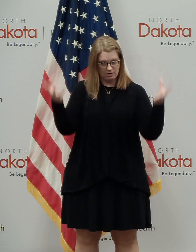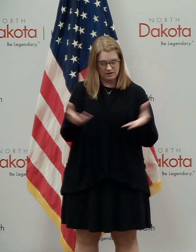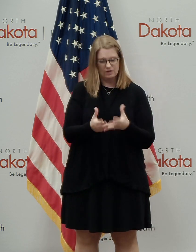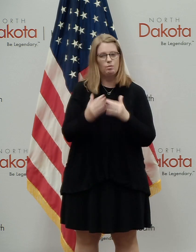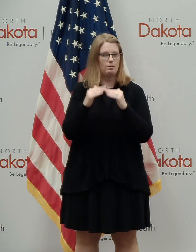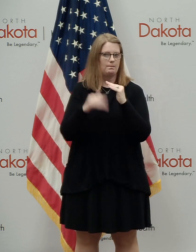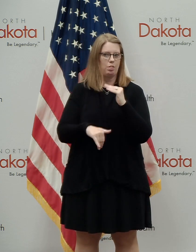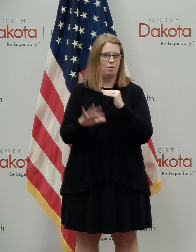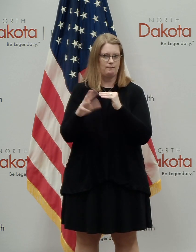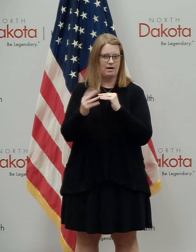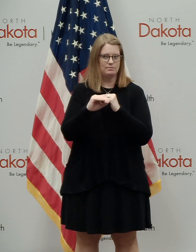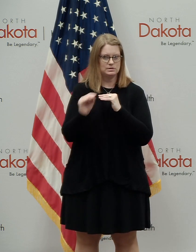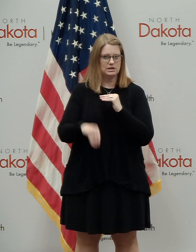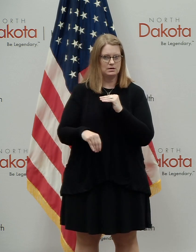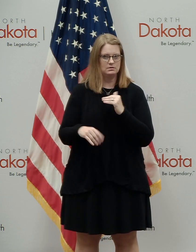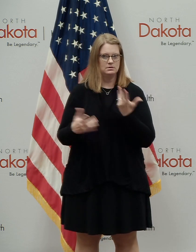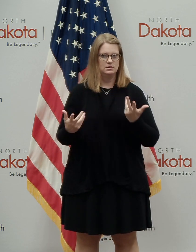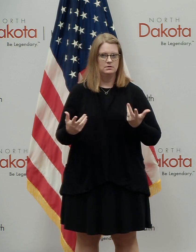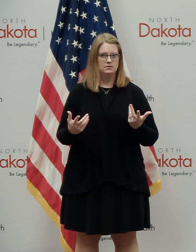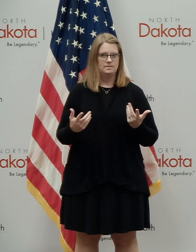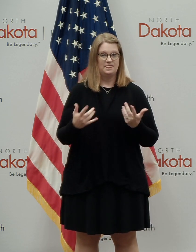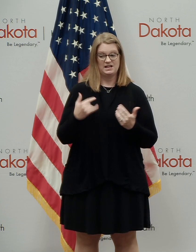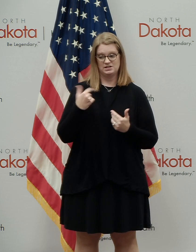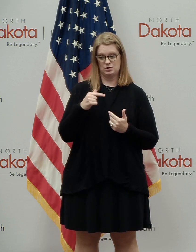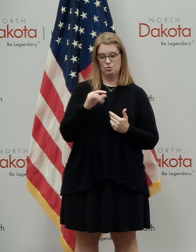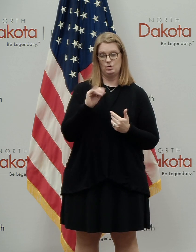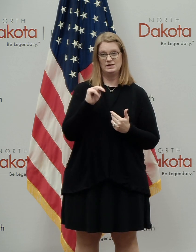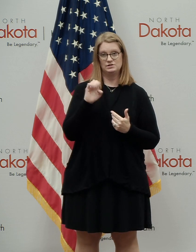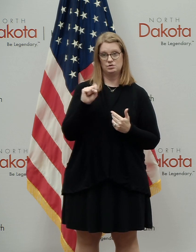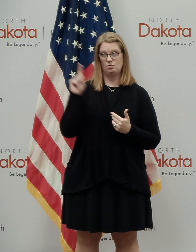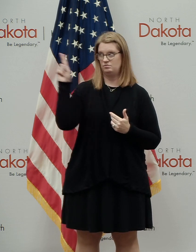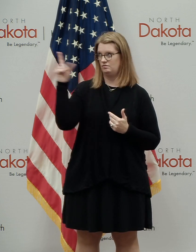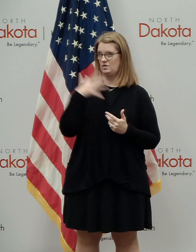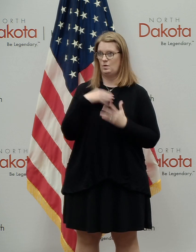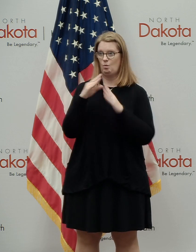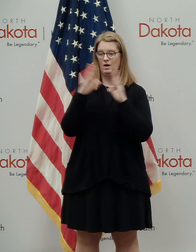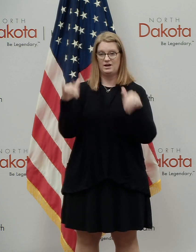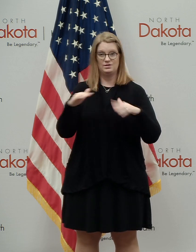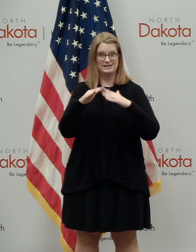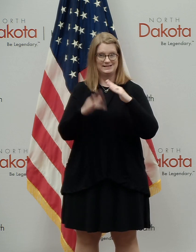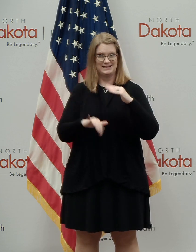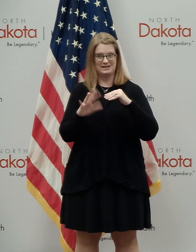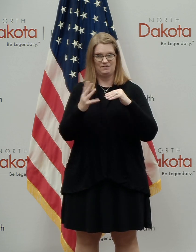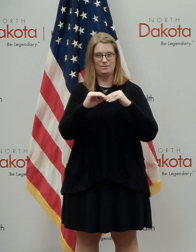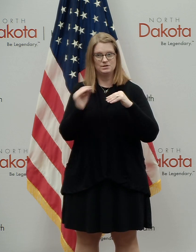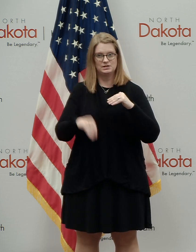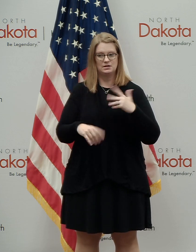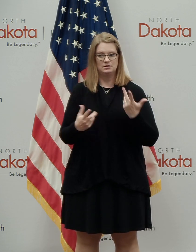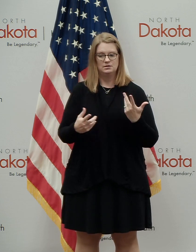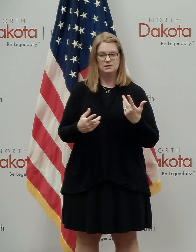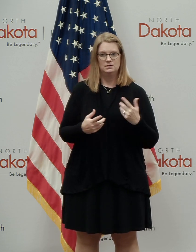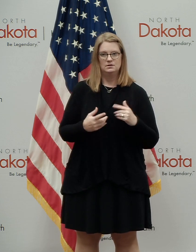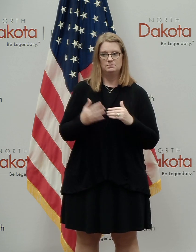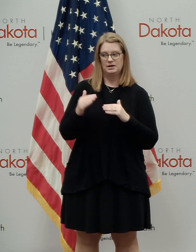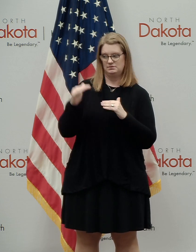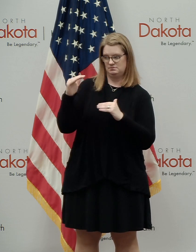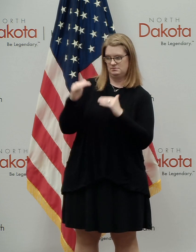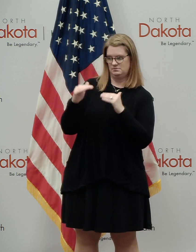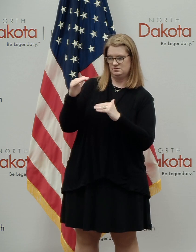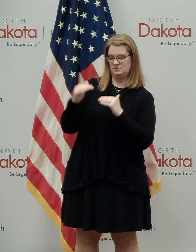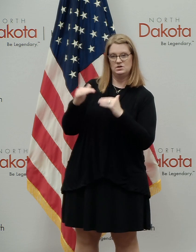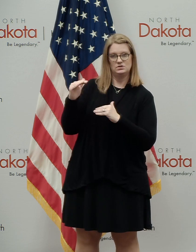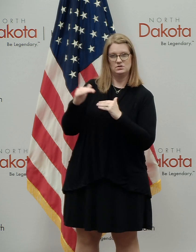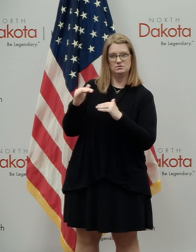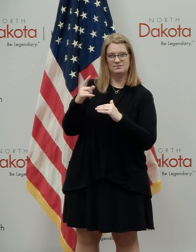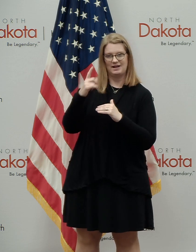5% and go, get down. I mean, that's the green zone from the White House is under 5%, but we're closer to 5 than we are to 10. And with some